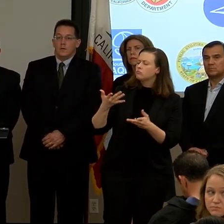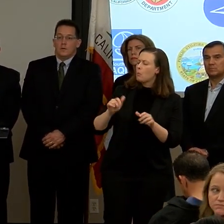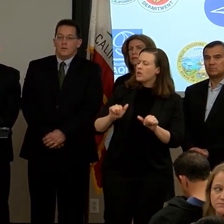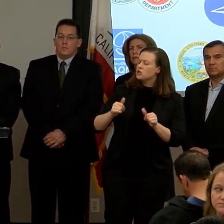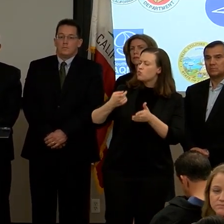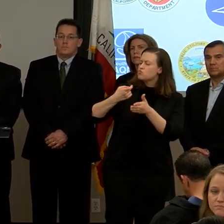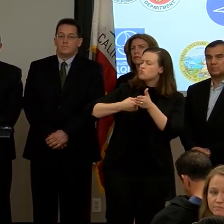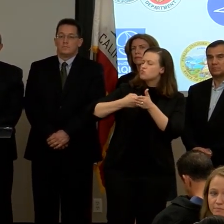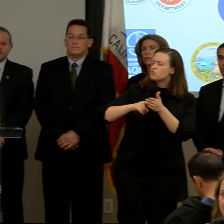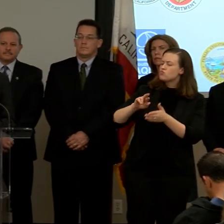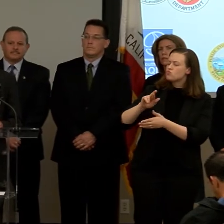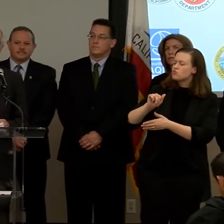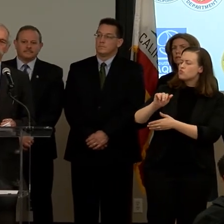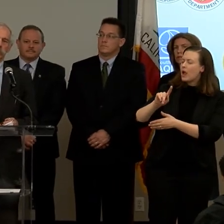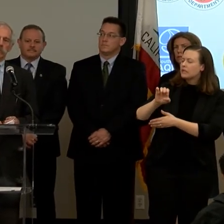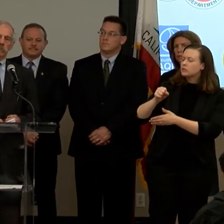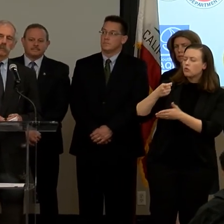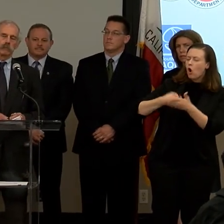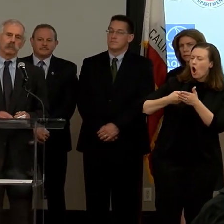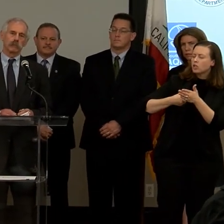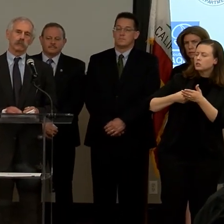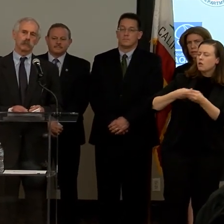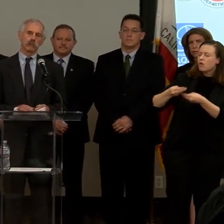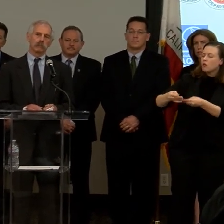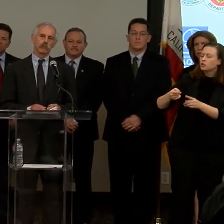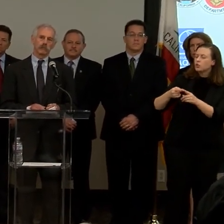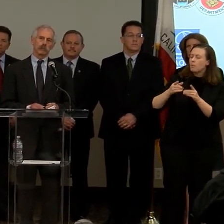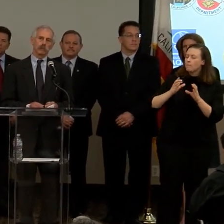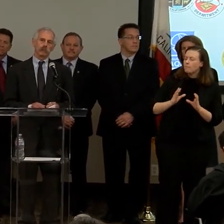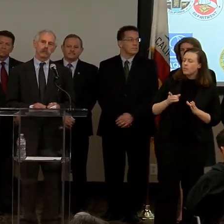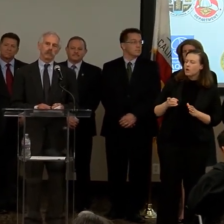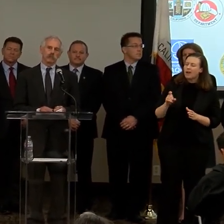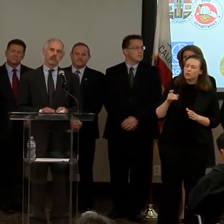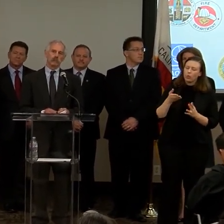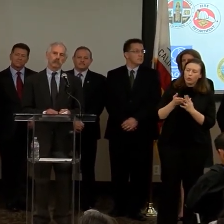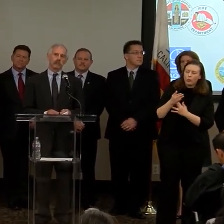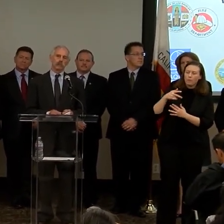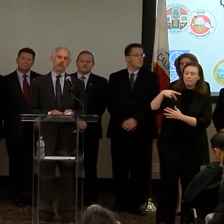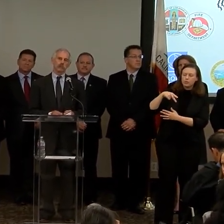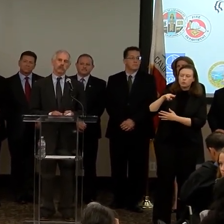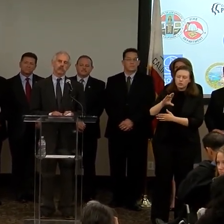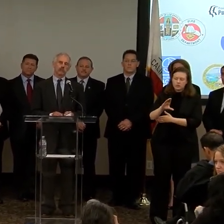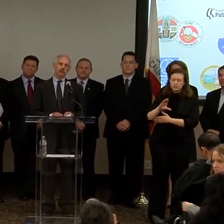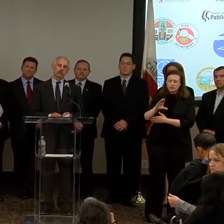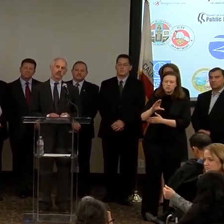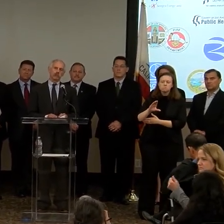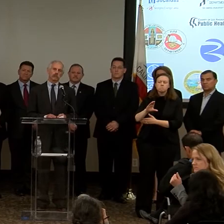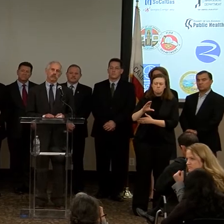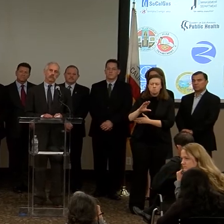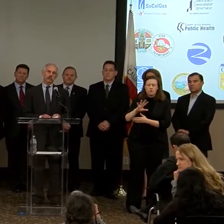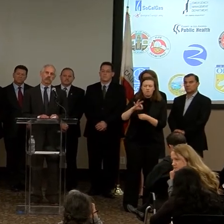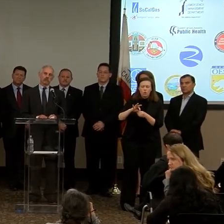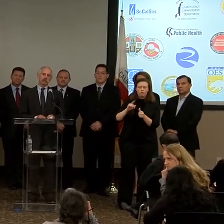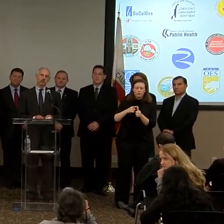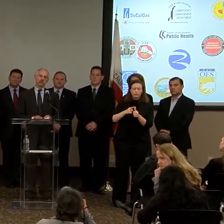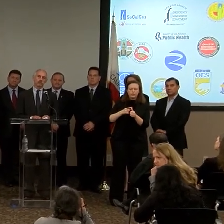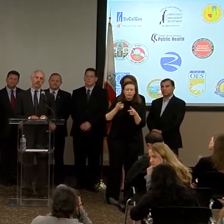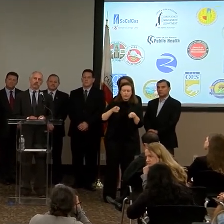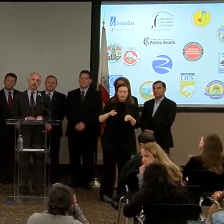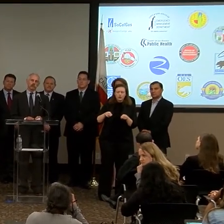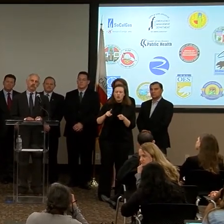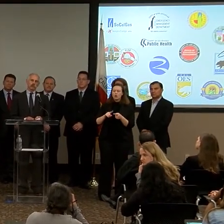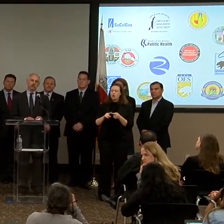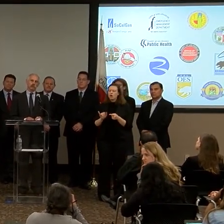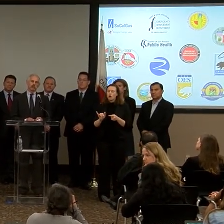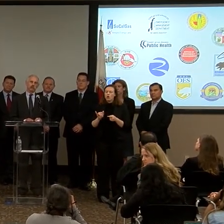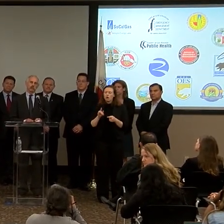rates or costs could be passed through to ratepayers, you said they'd have to go through PUC. But at the same time, you also indicated that you believe